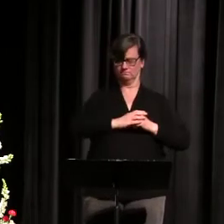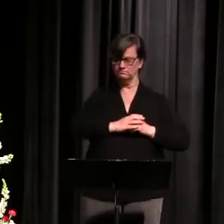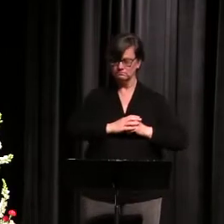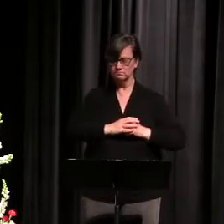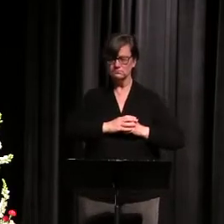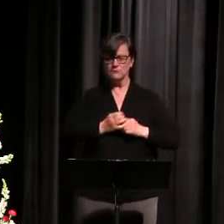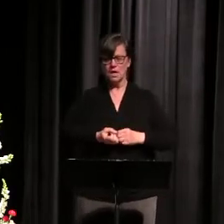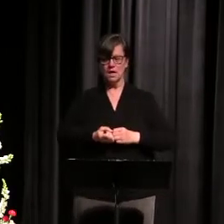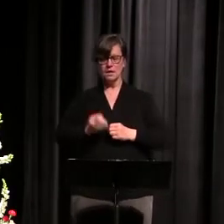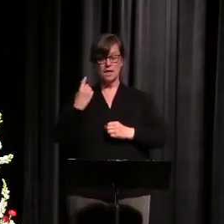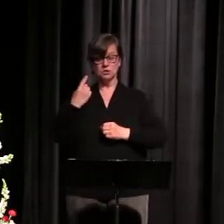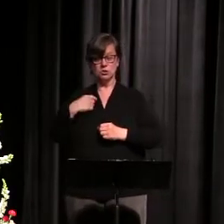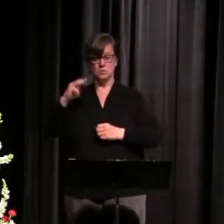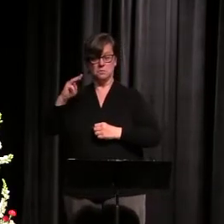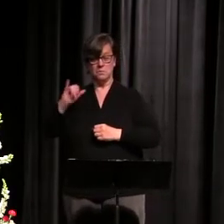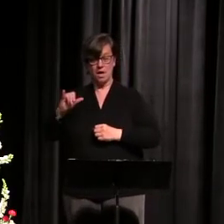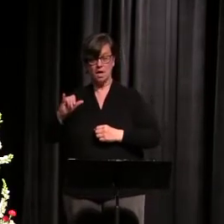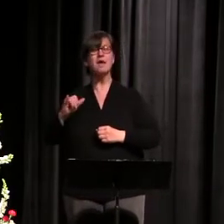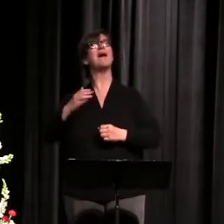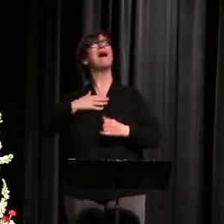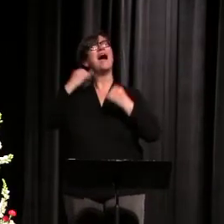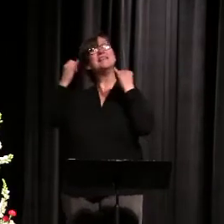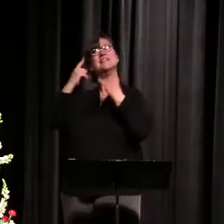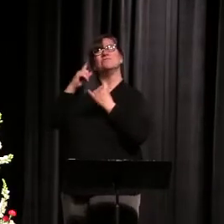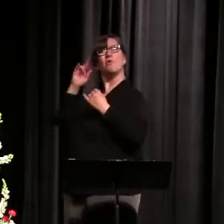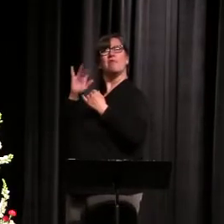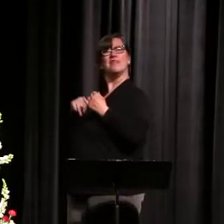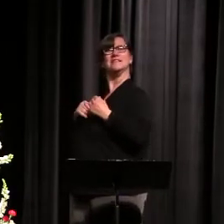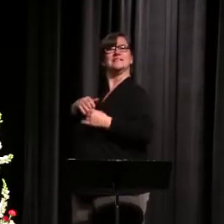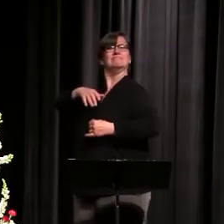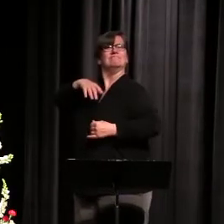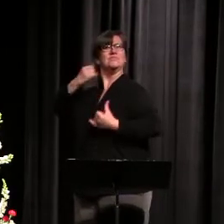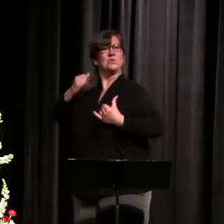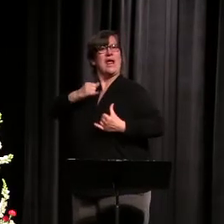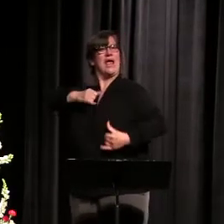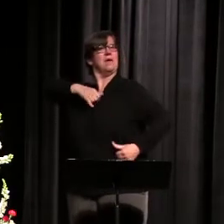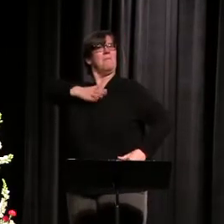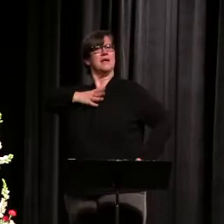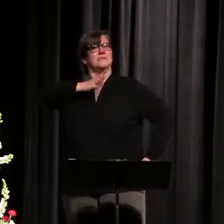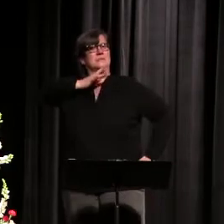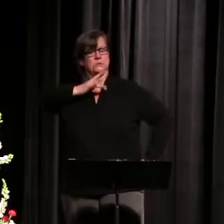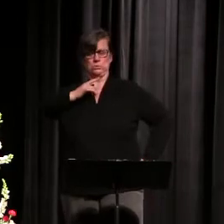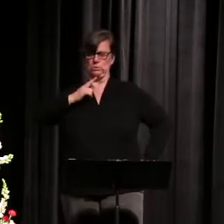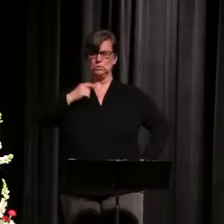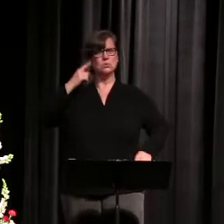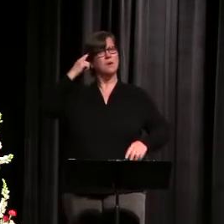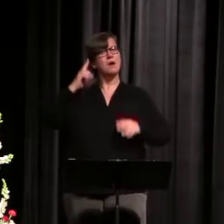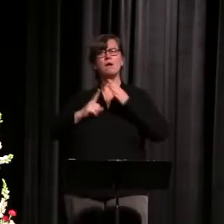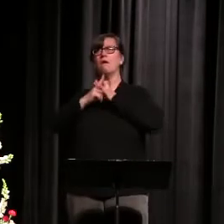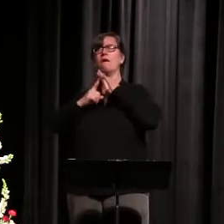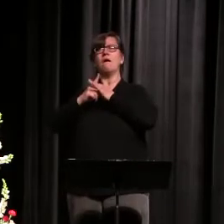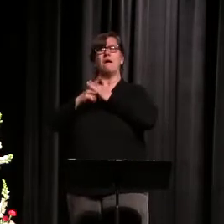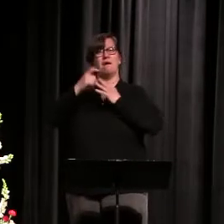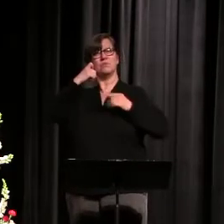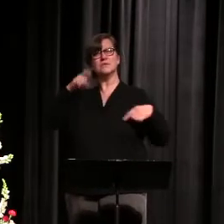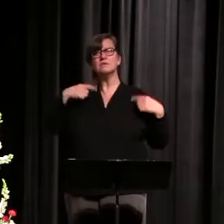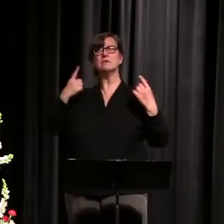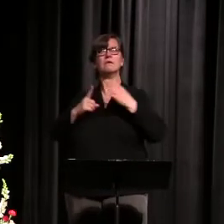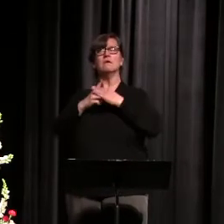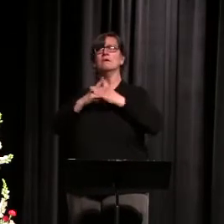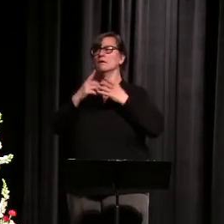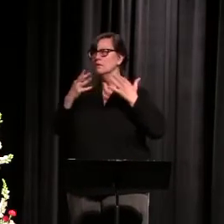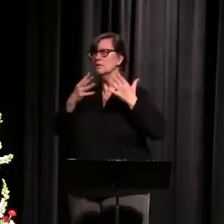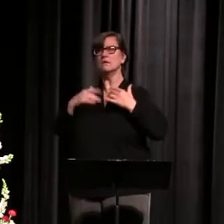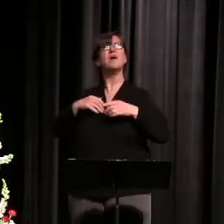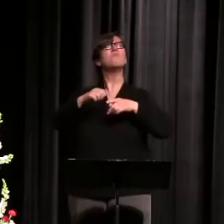ideas for this speech have been racing through my mind. I've given this speech in many variations, countless times in front of the mirror. I thought about